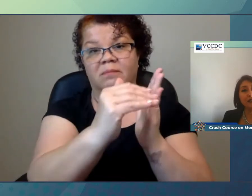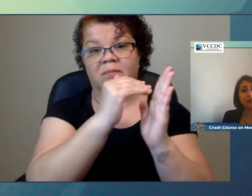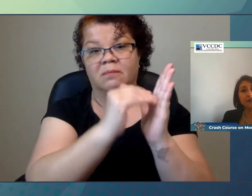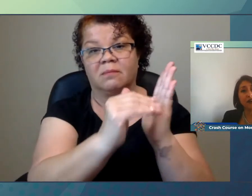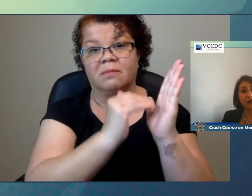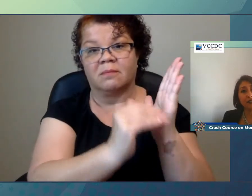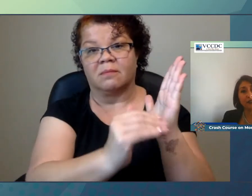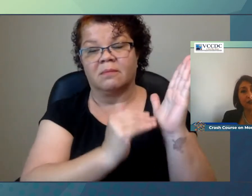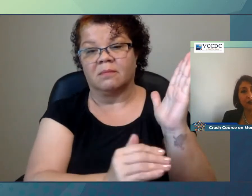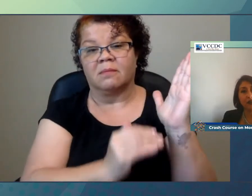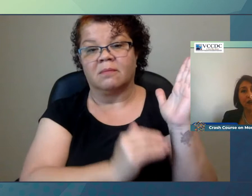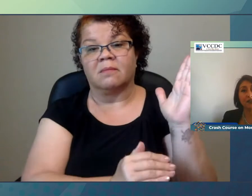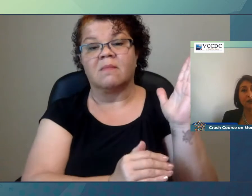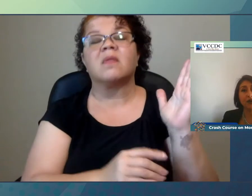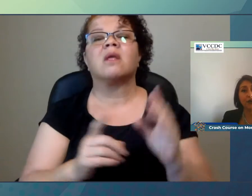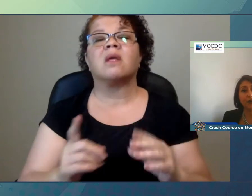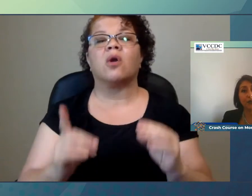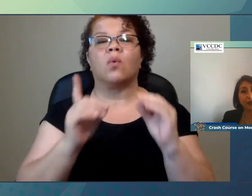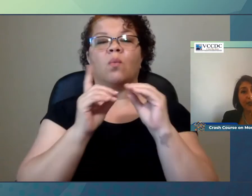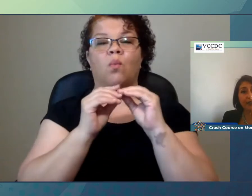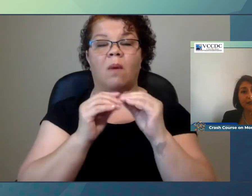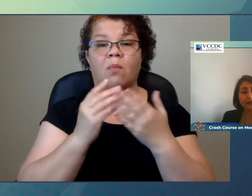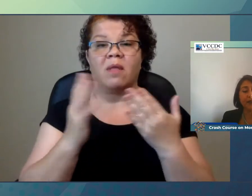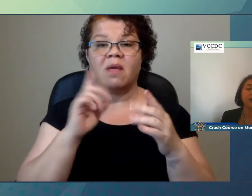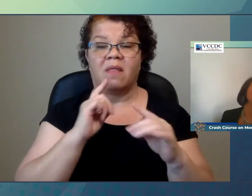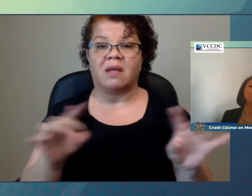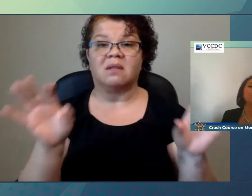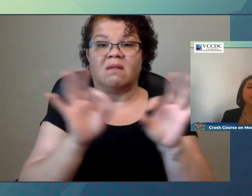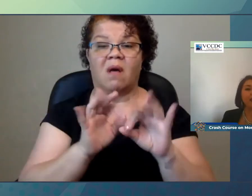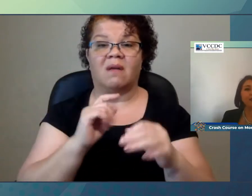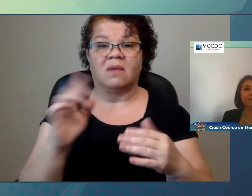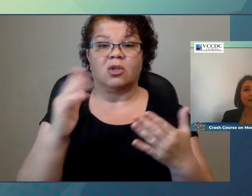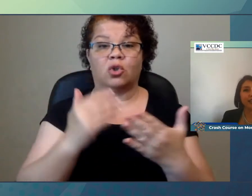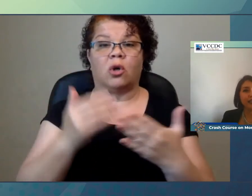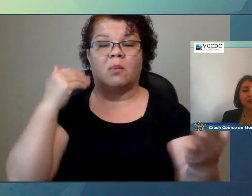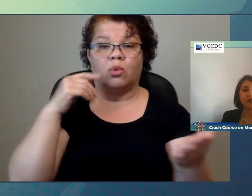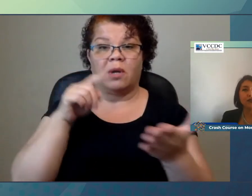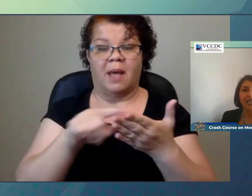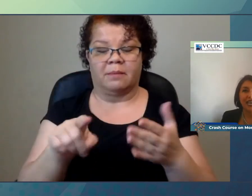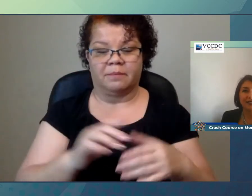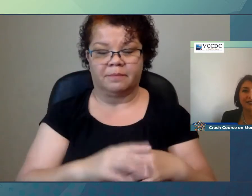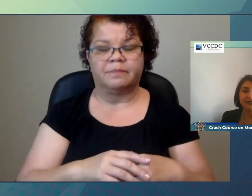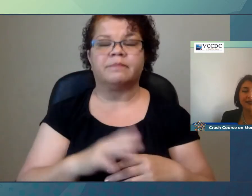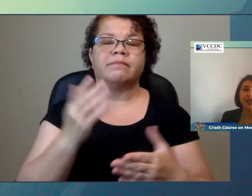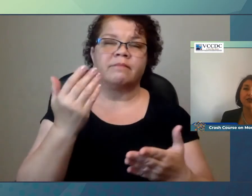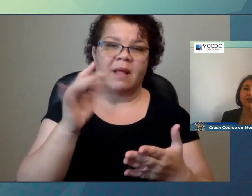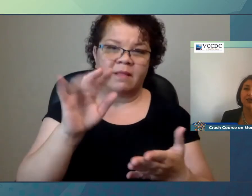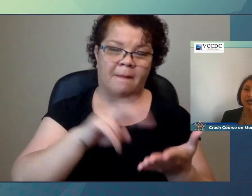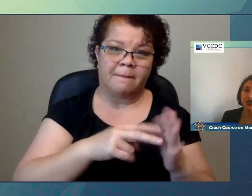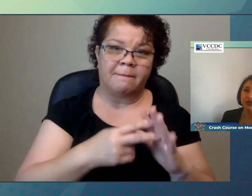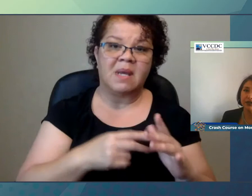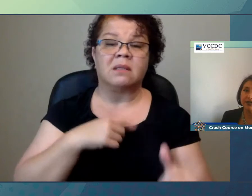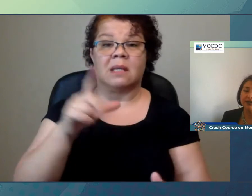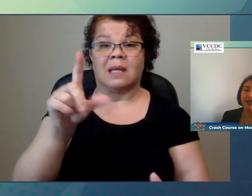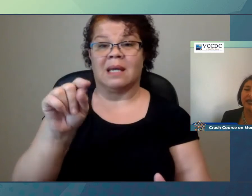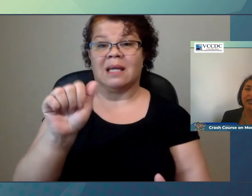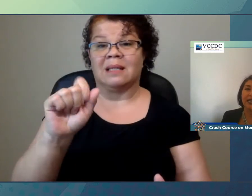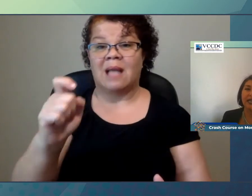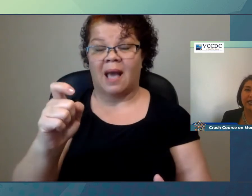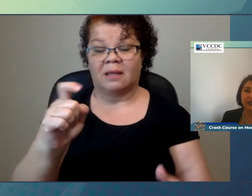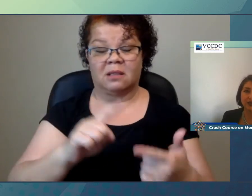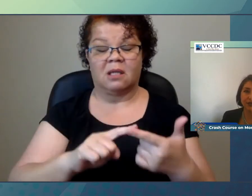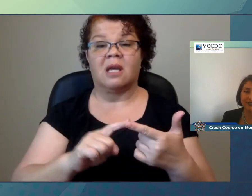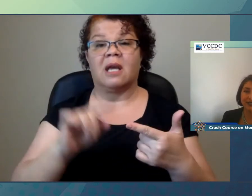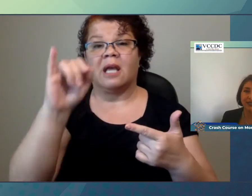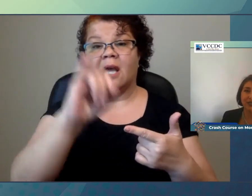Another thing that is involved in closing costs are your prepaids. Prepaids are, again, your taxes and your insurance and